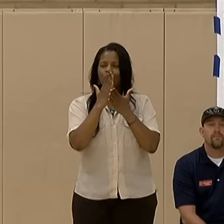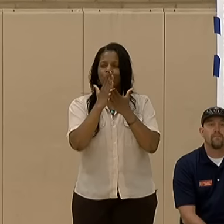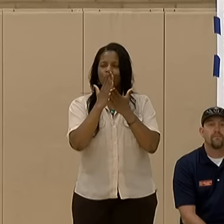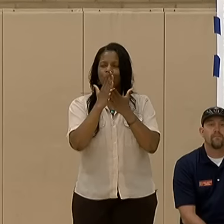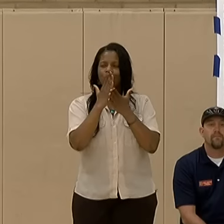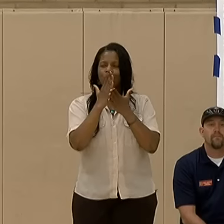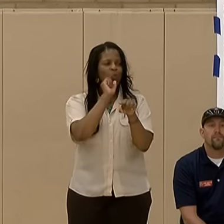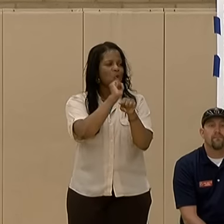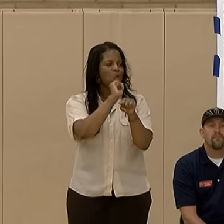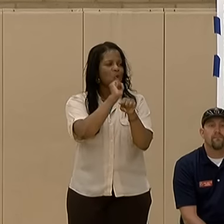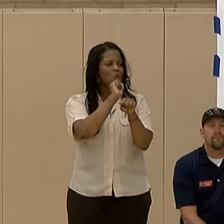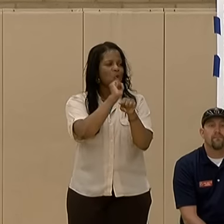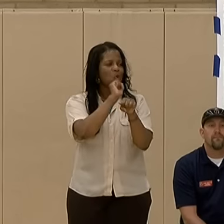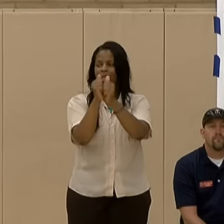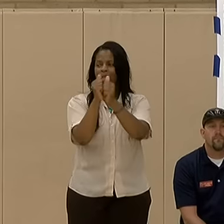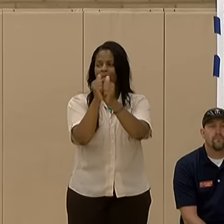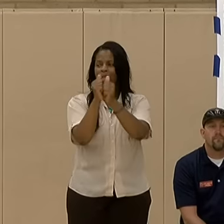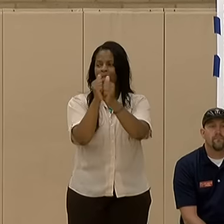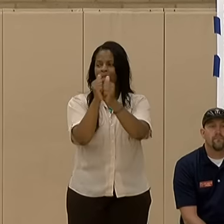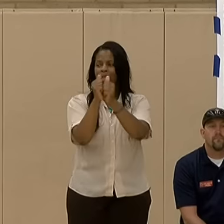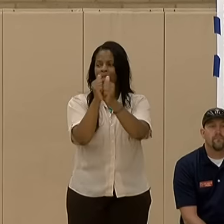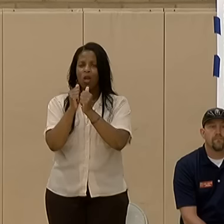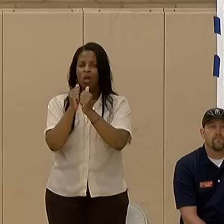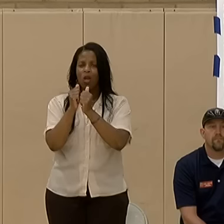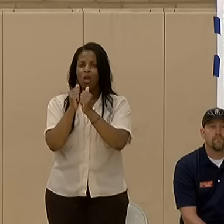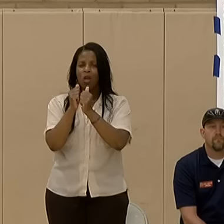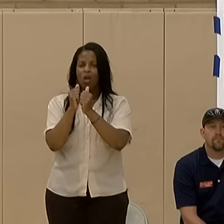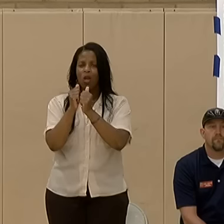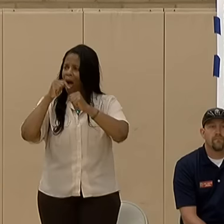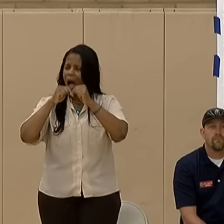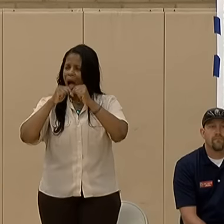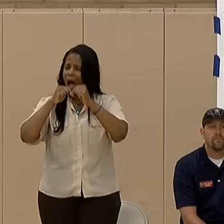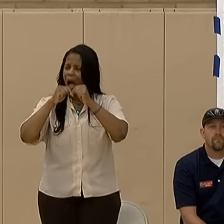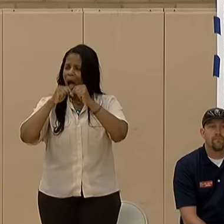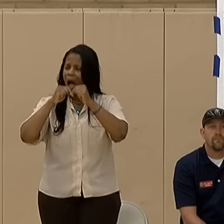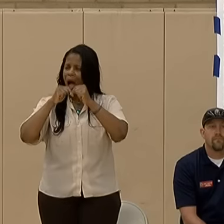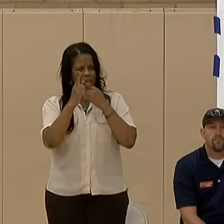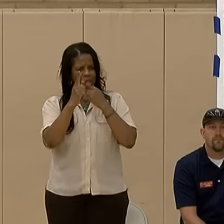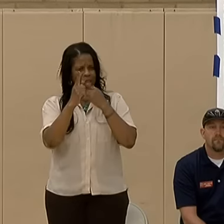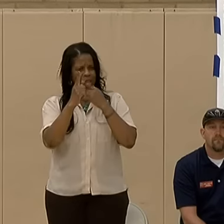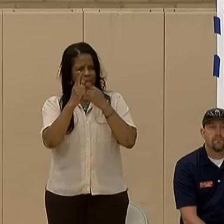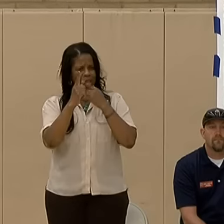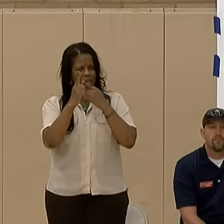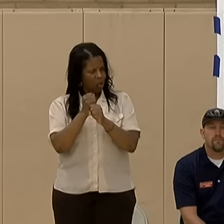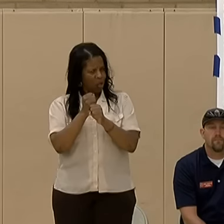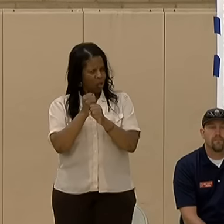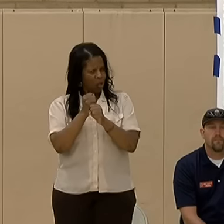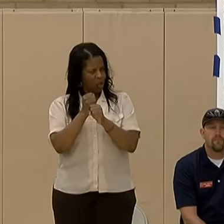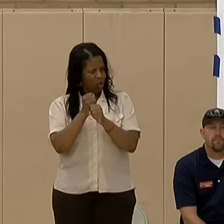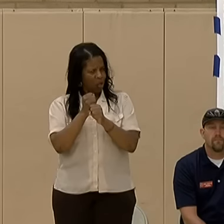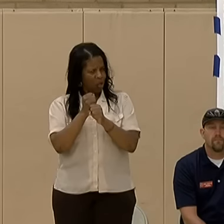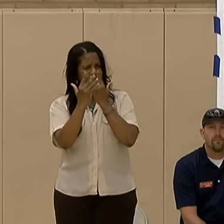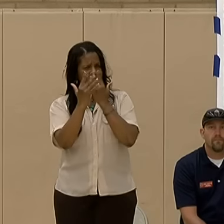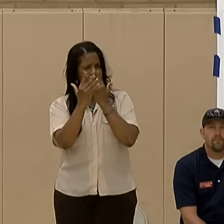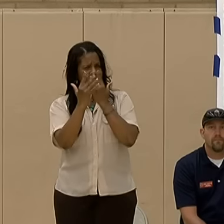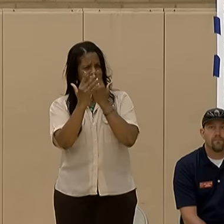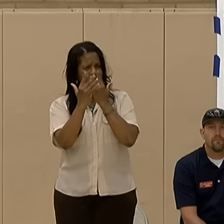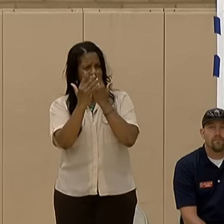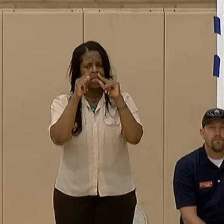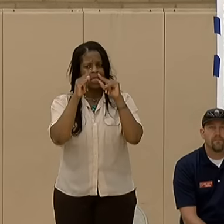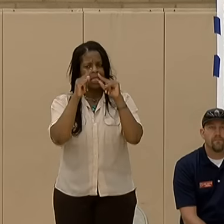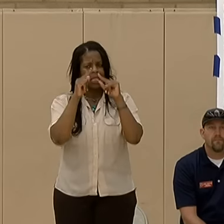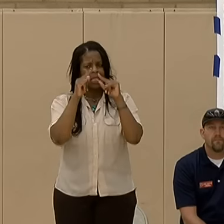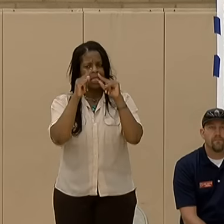works. And if you go back a couple years, the Way Fire, the Shirley Fire, incident management teams were here